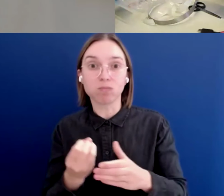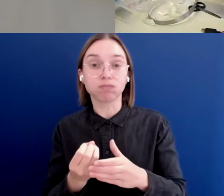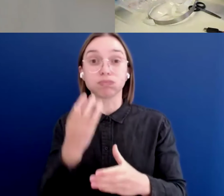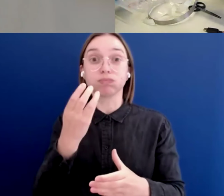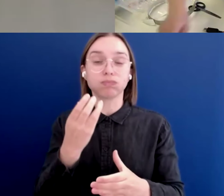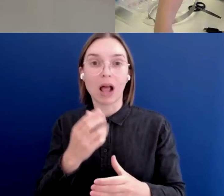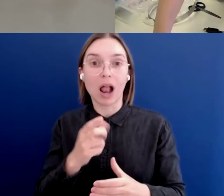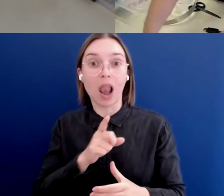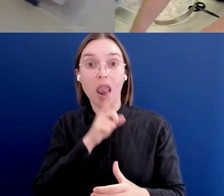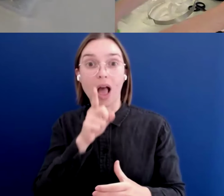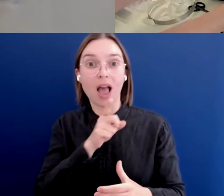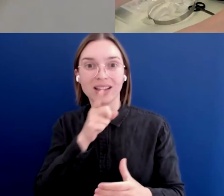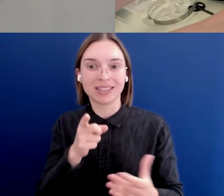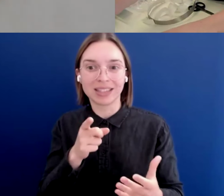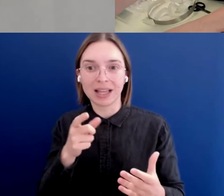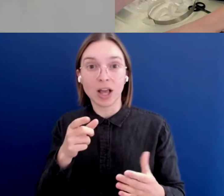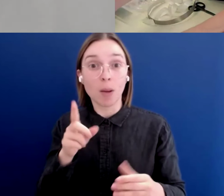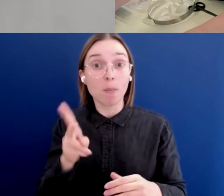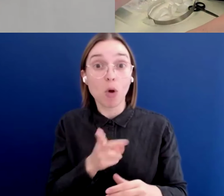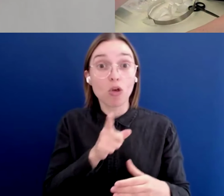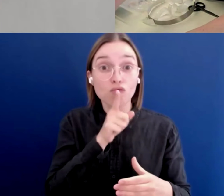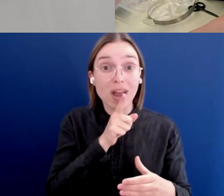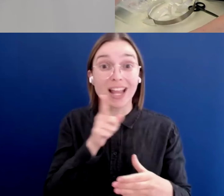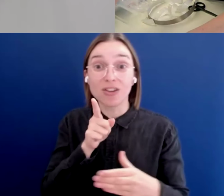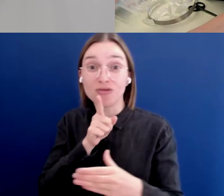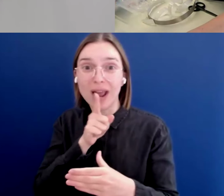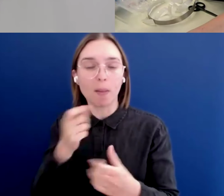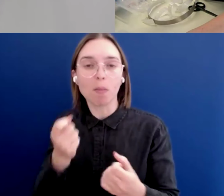Now, you are welcome to grab